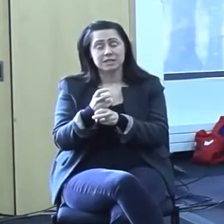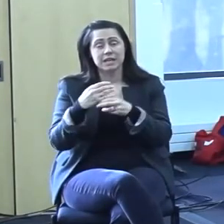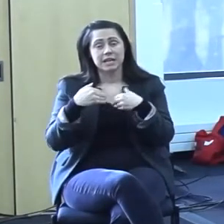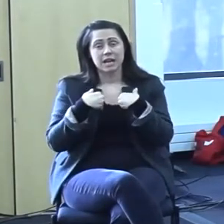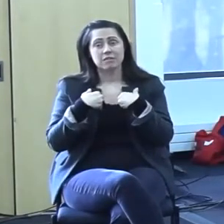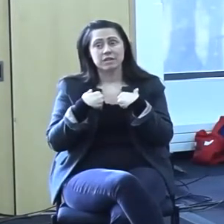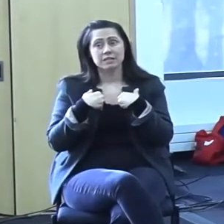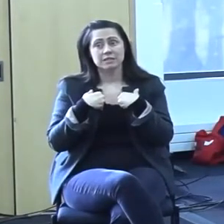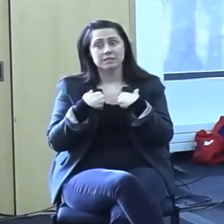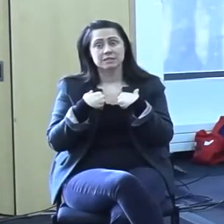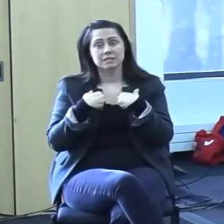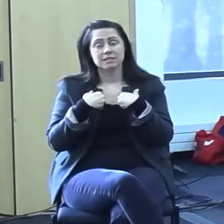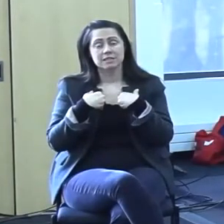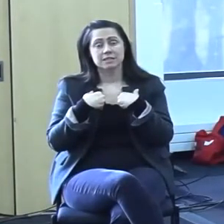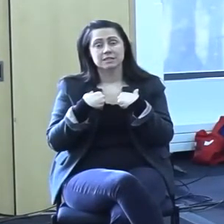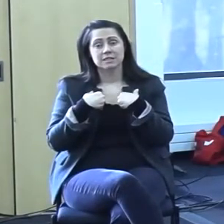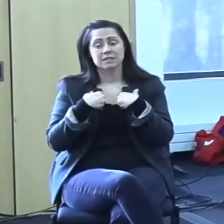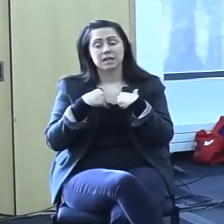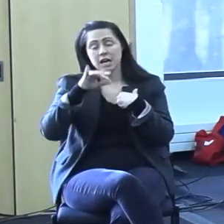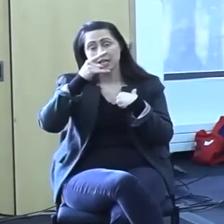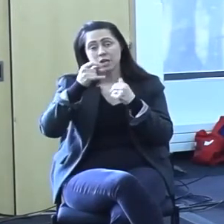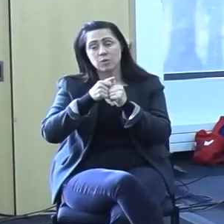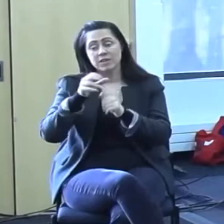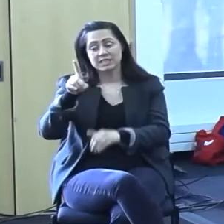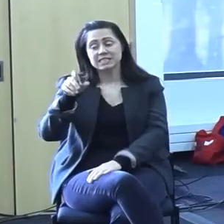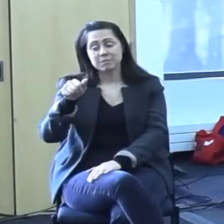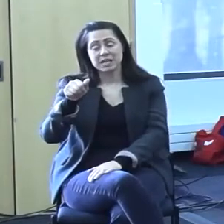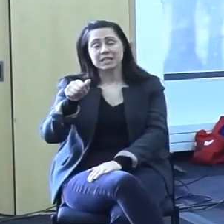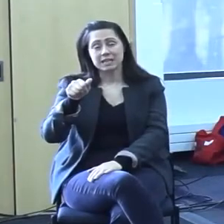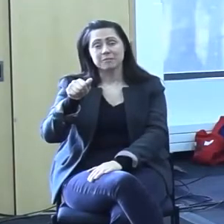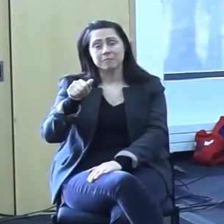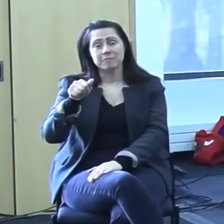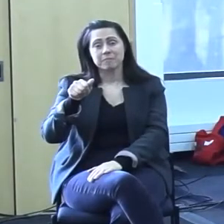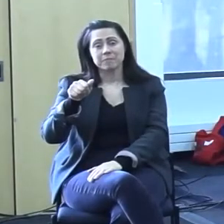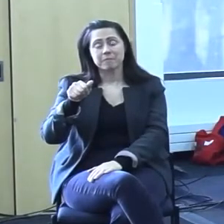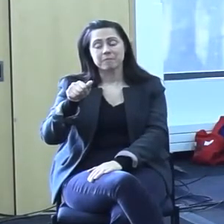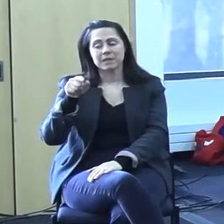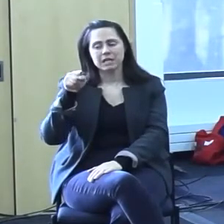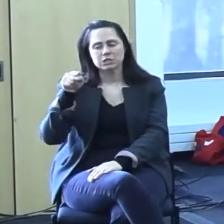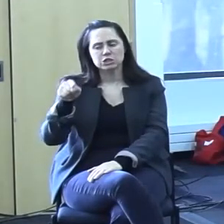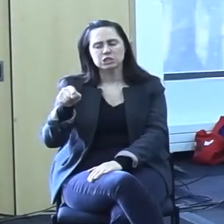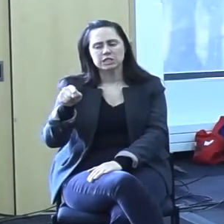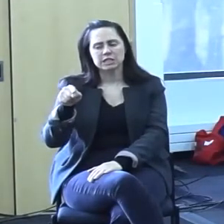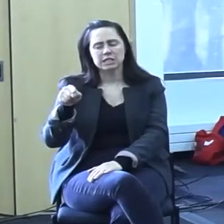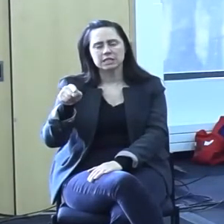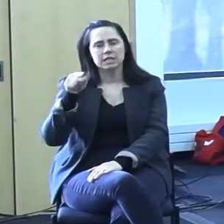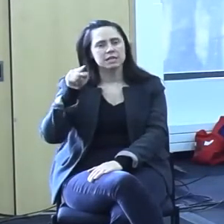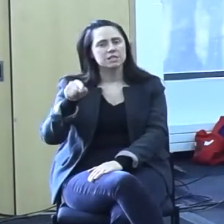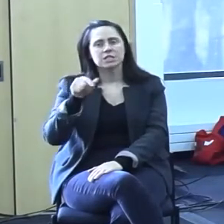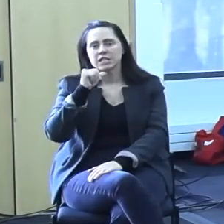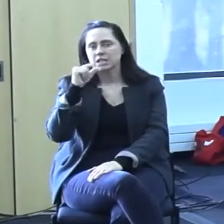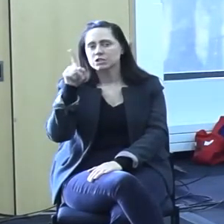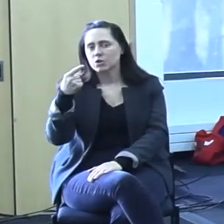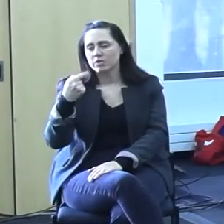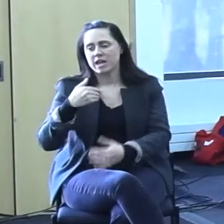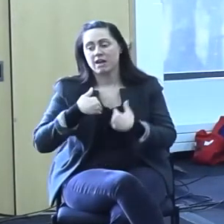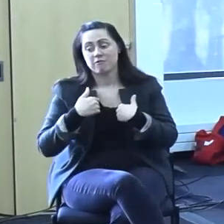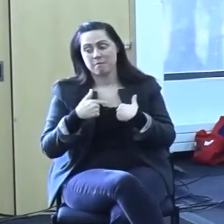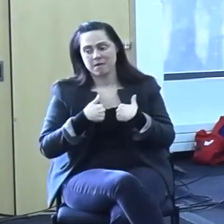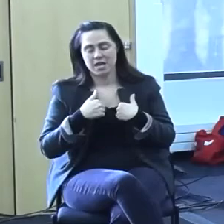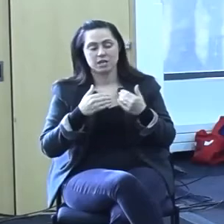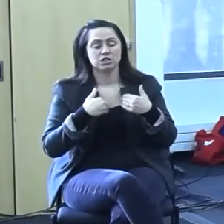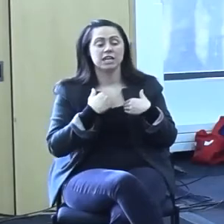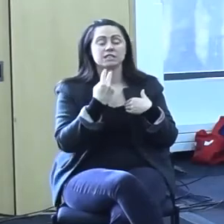having a disability child. Uh, um, she she doesn't only have me. She